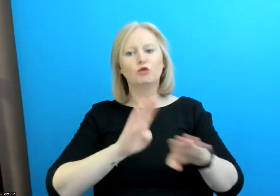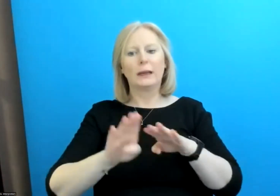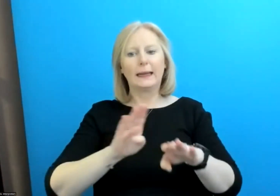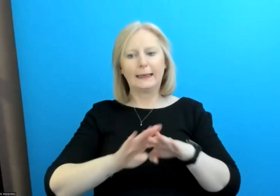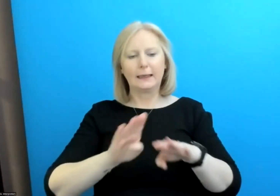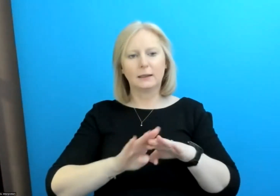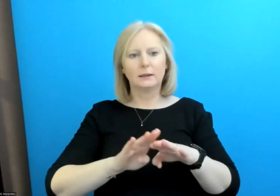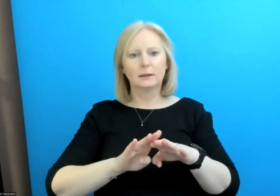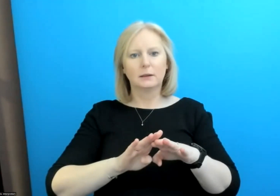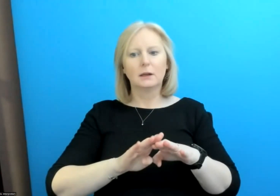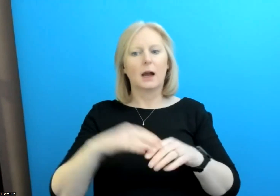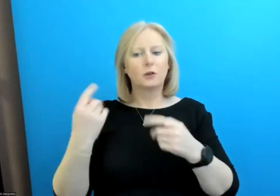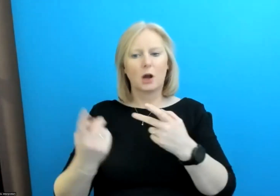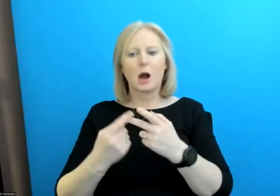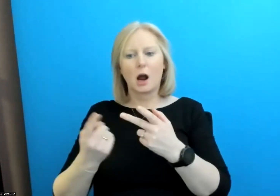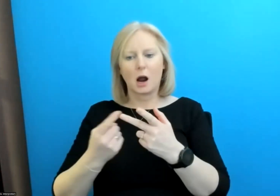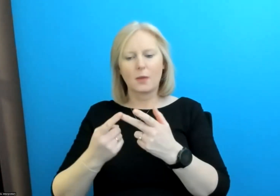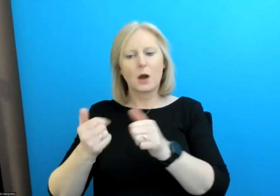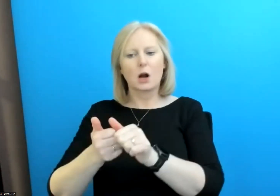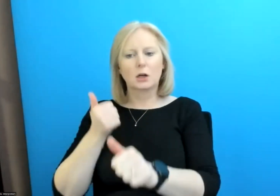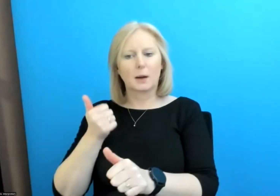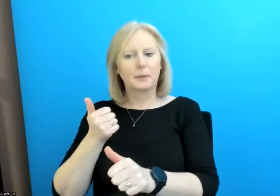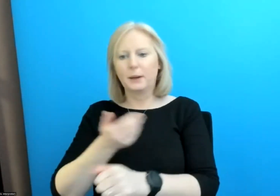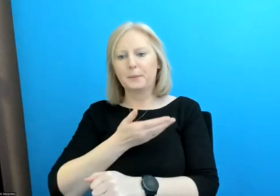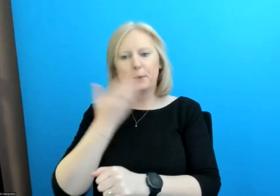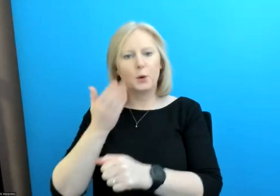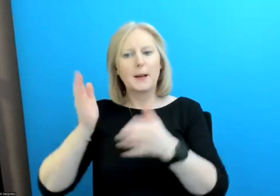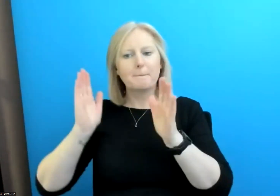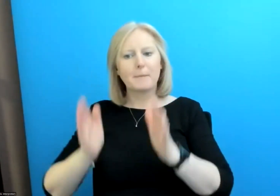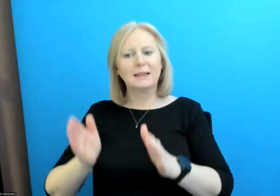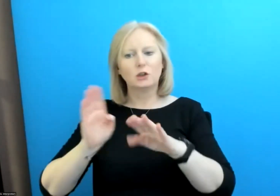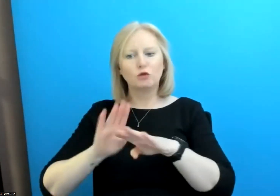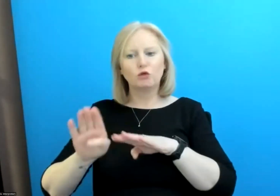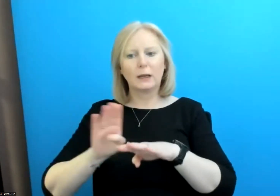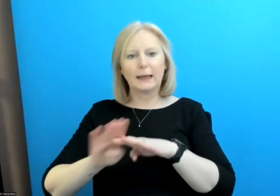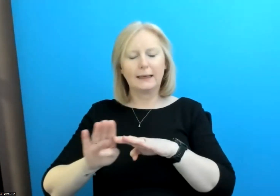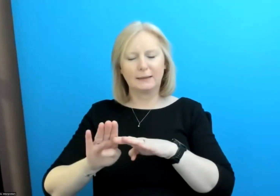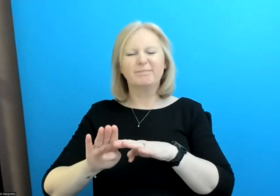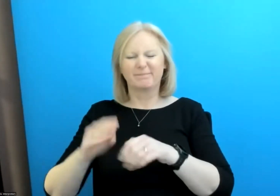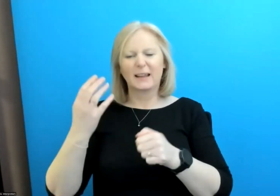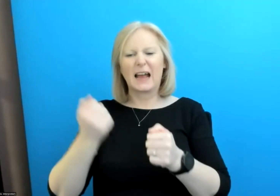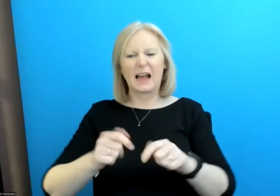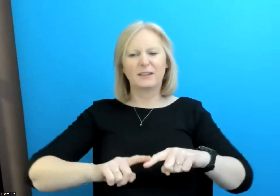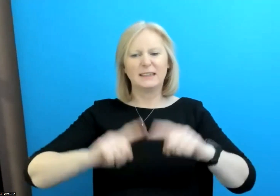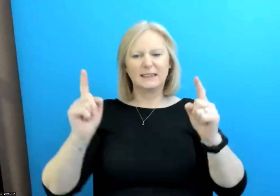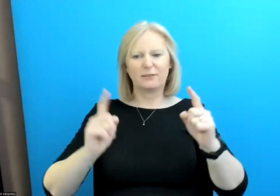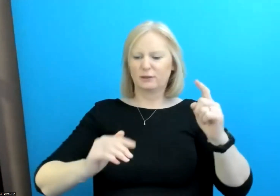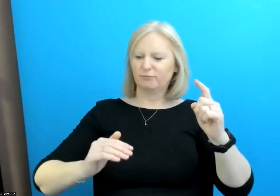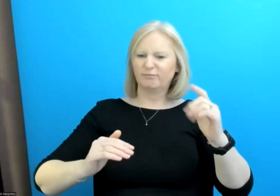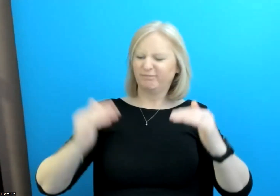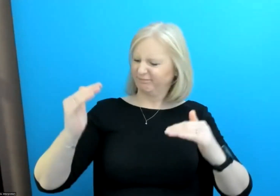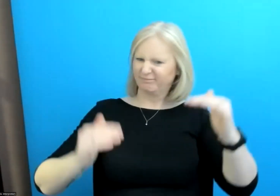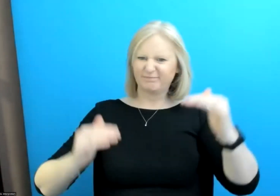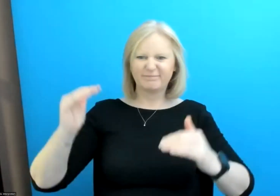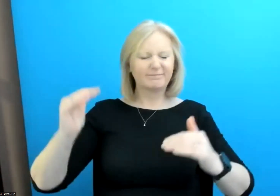others that don't require any mandatory training, and that's felt by disabled people. They can see the difference when training hasn't been